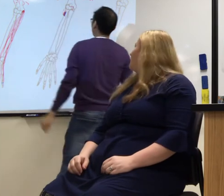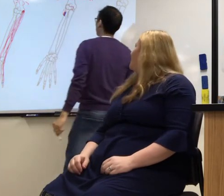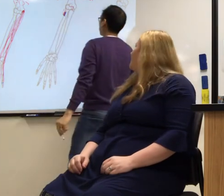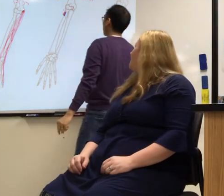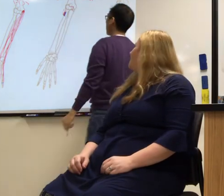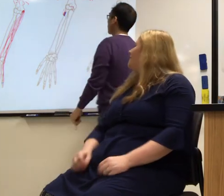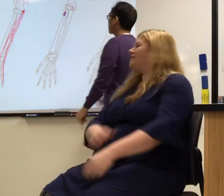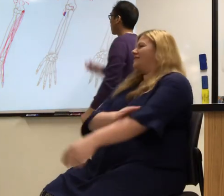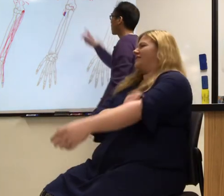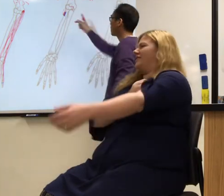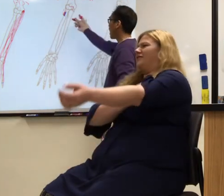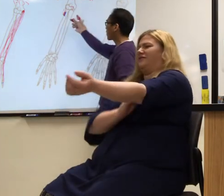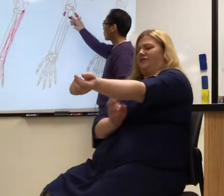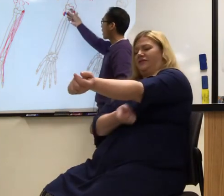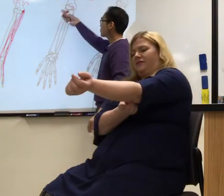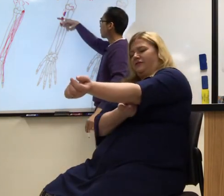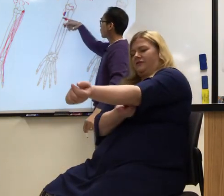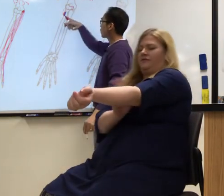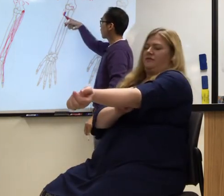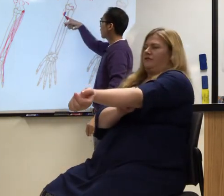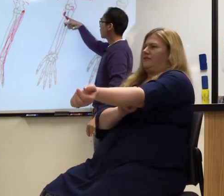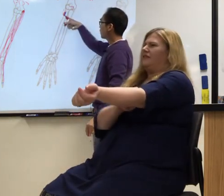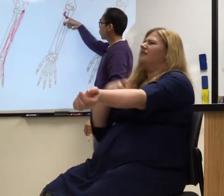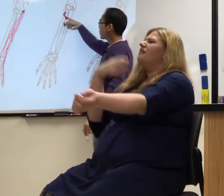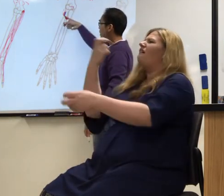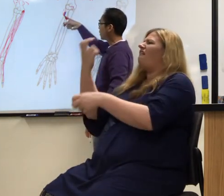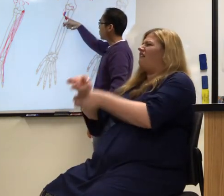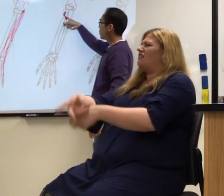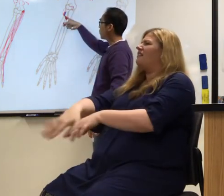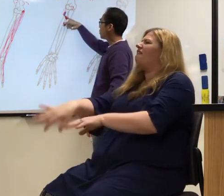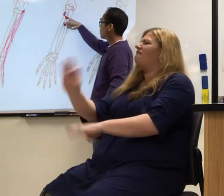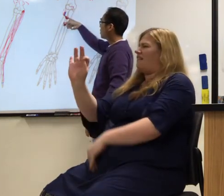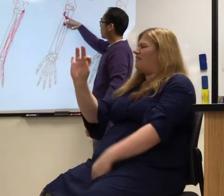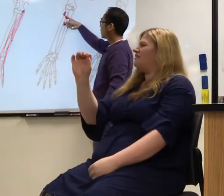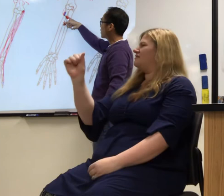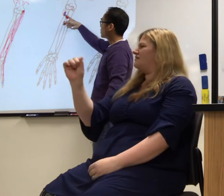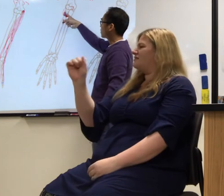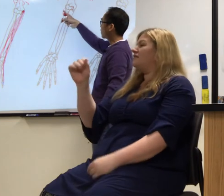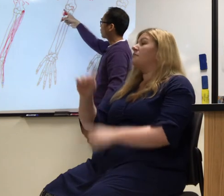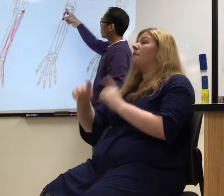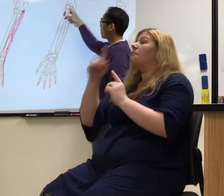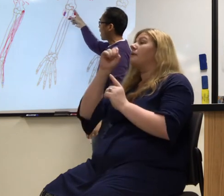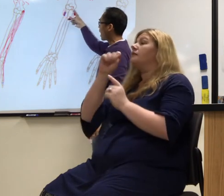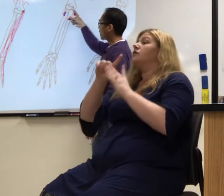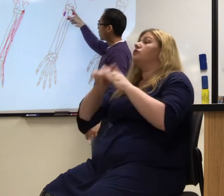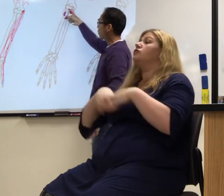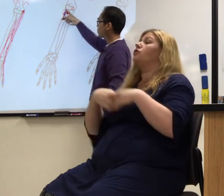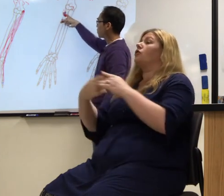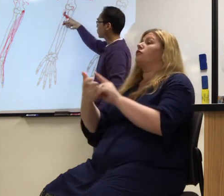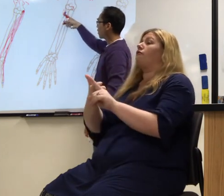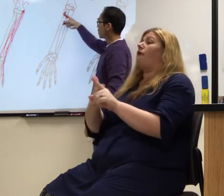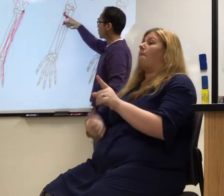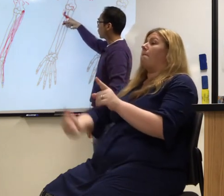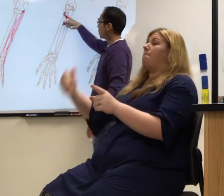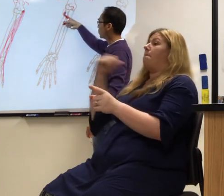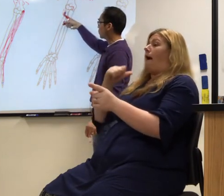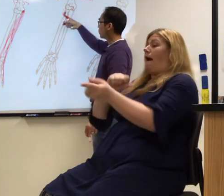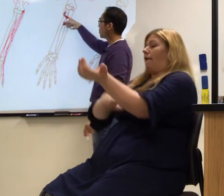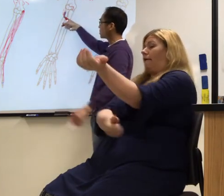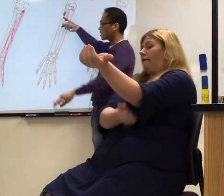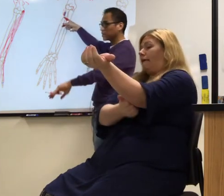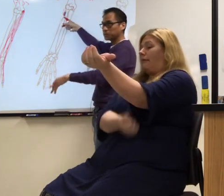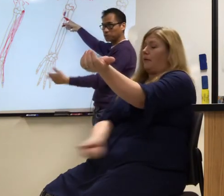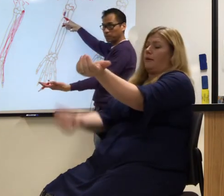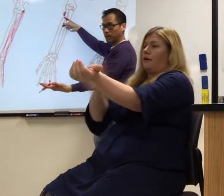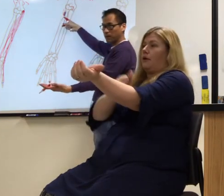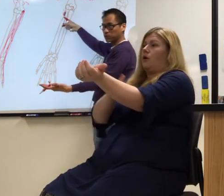It's a hard one to find. It's kind of back and it wraps around front. But what it's going to do, because it's starting from the back and going to the front here, when it